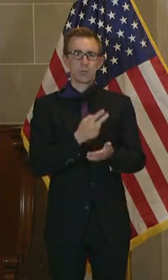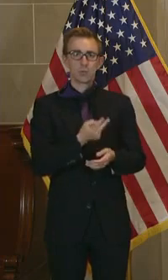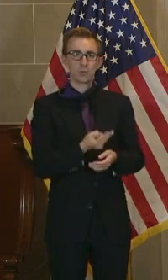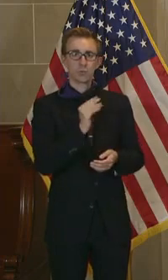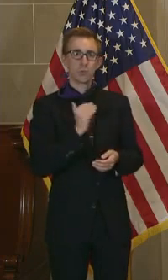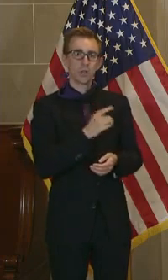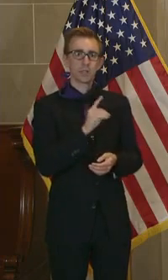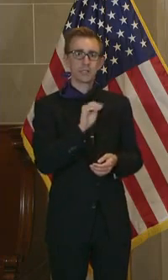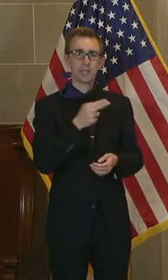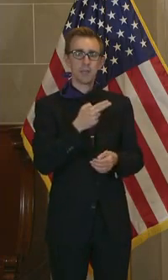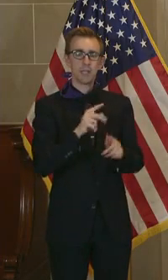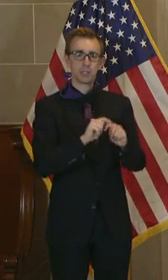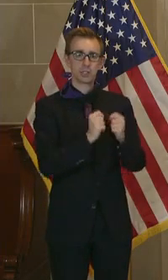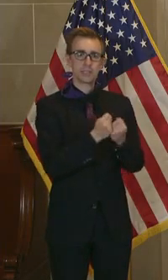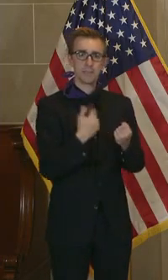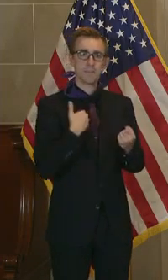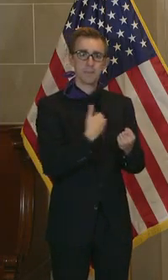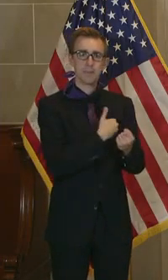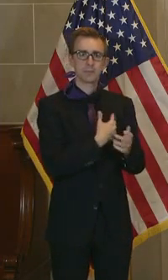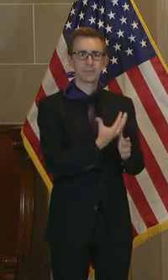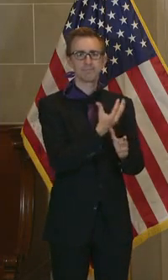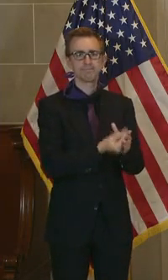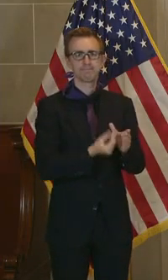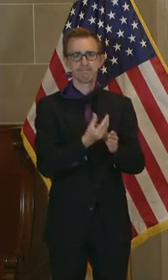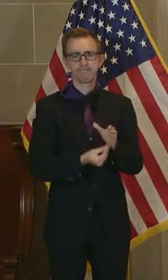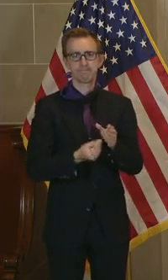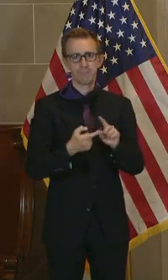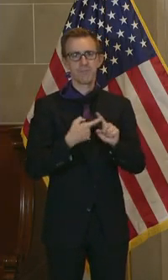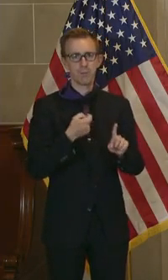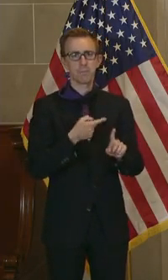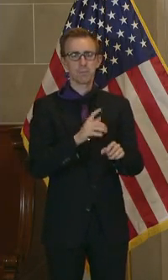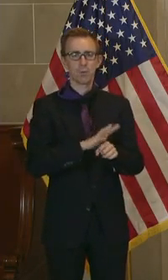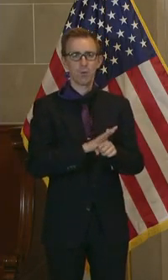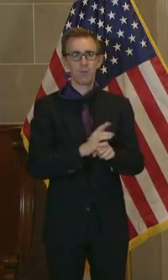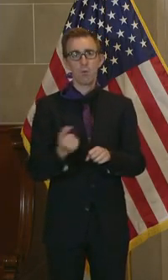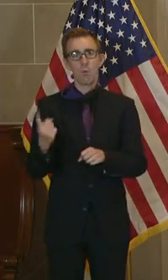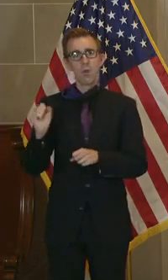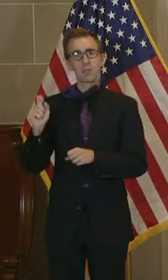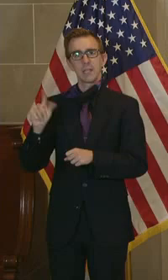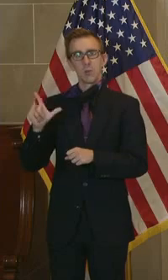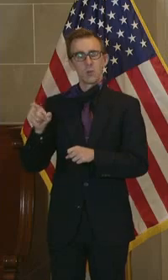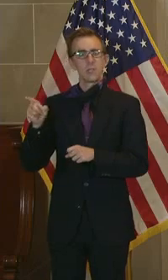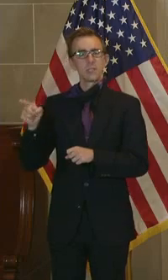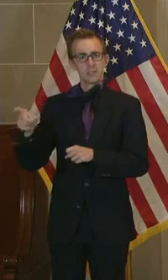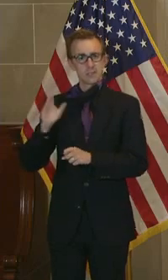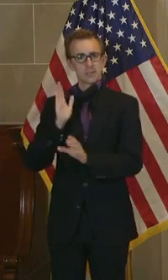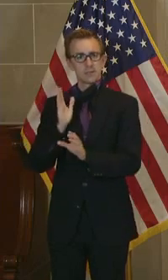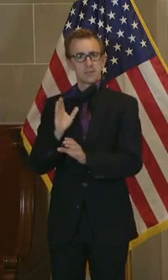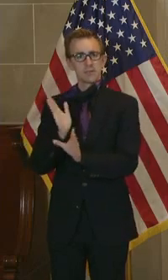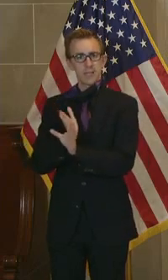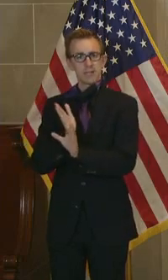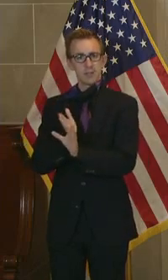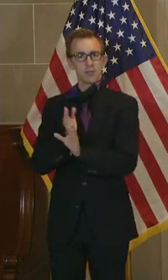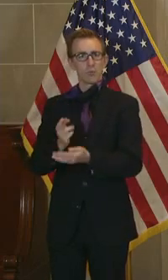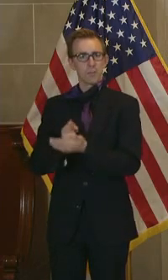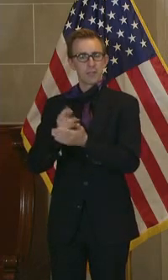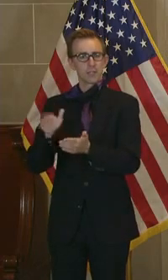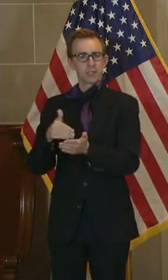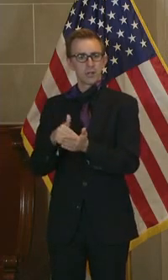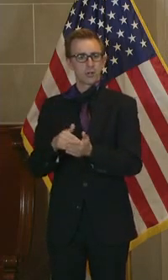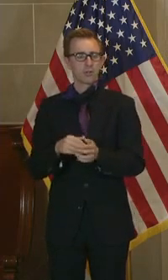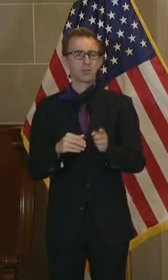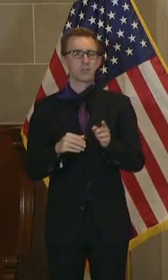own DMH team members to COVID-19. One worked at St. Louis Psychiatric Rehabilitation Center, and the other at our South